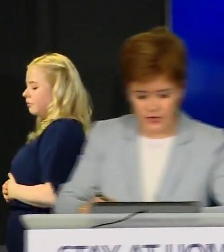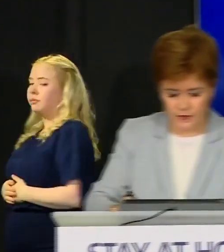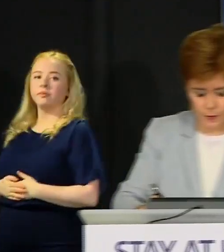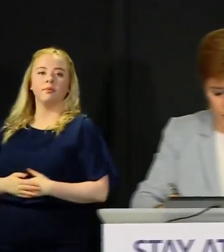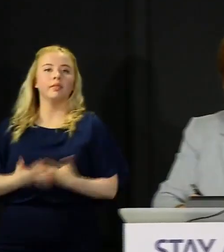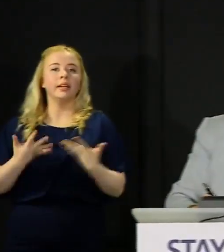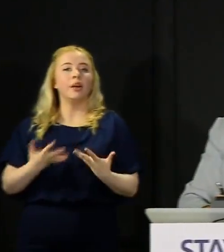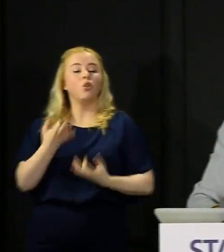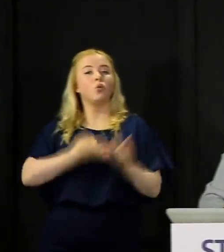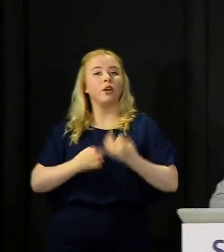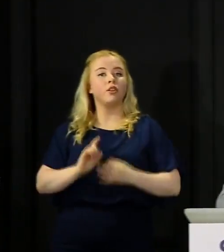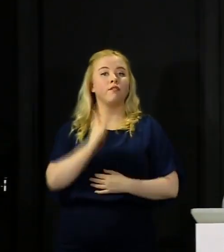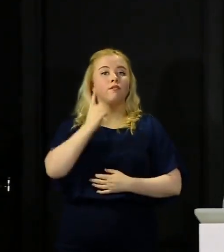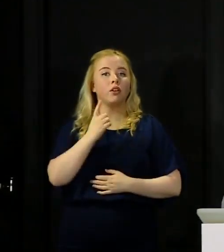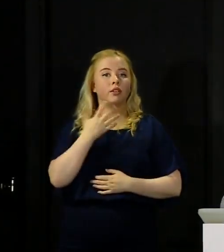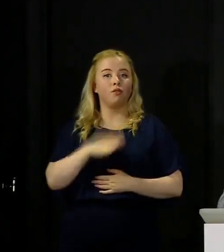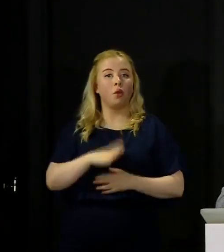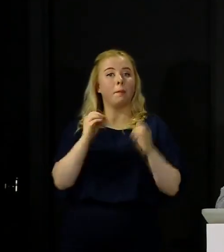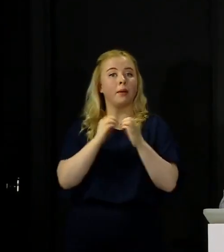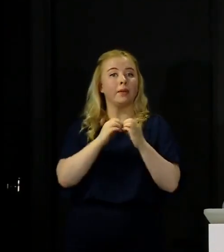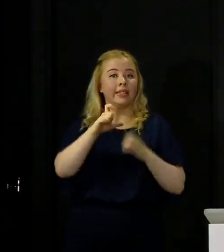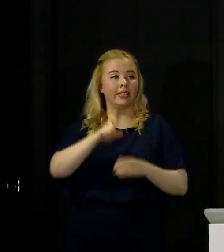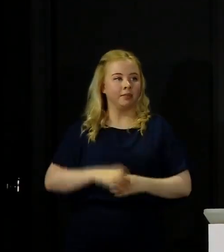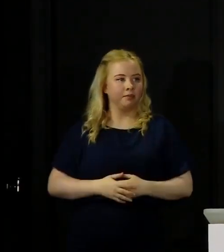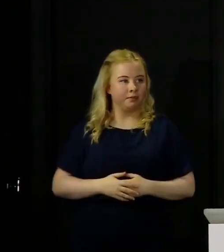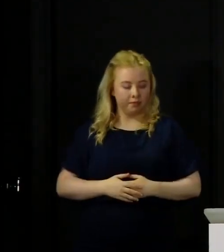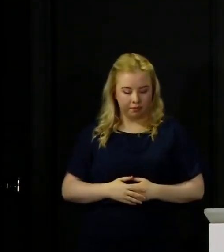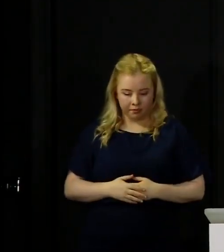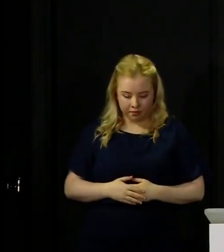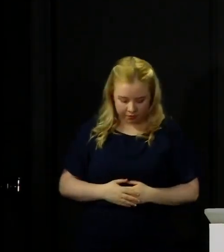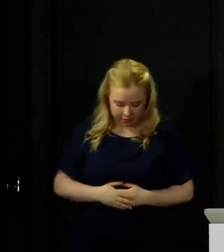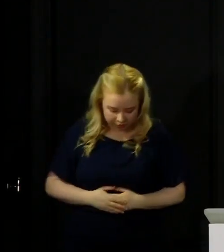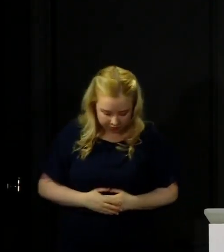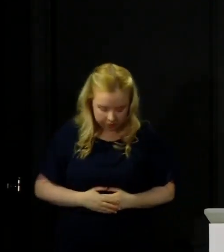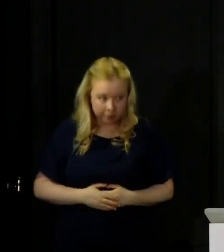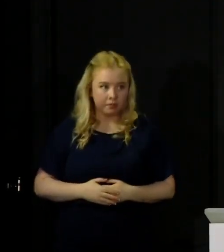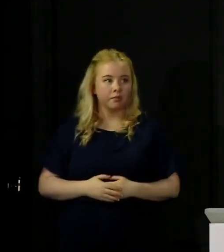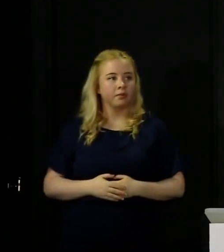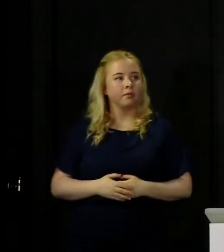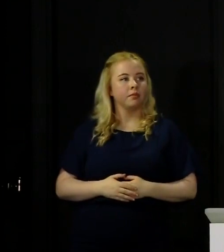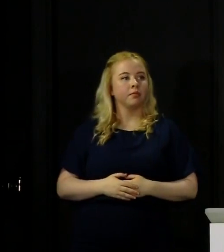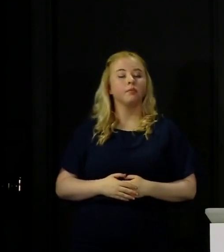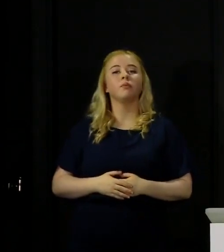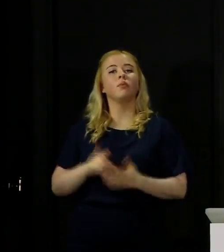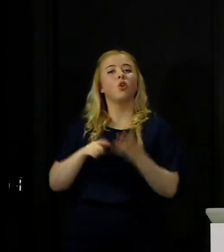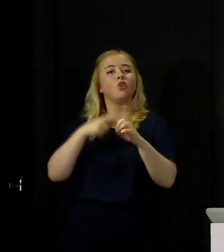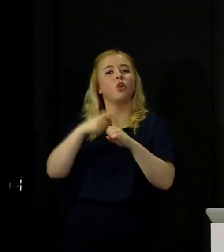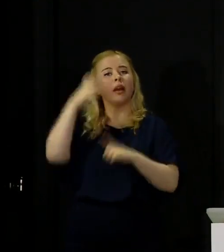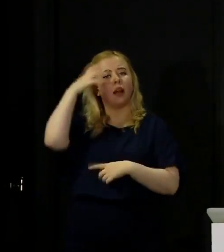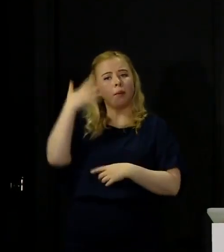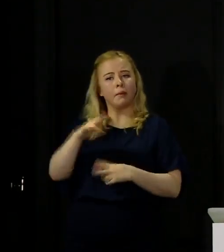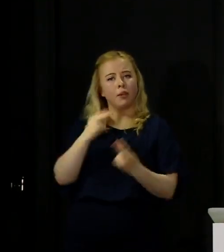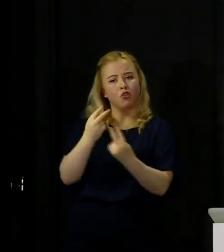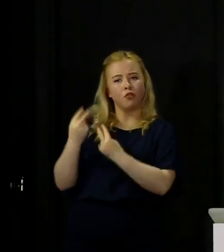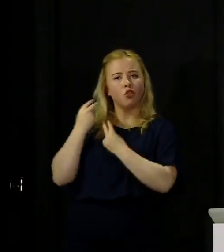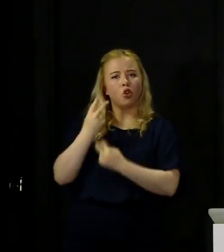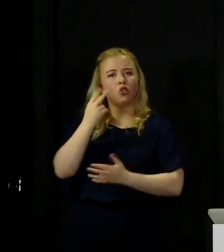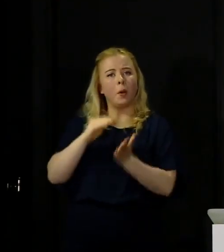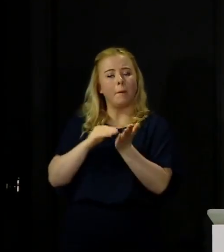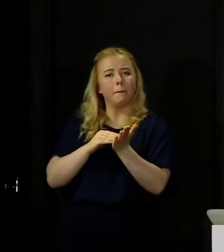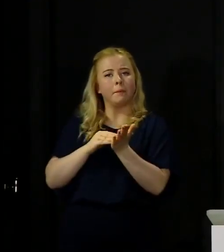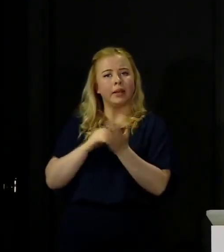questions. First question is from Morag Kinneborough from the BBC. The UK government's reviewing 2-metre distancing. Will Scotland follow